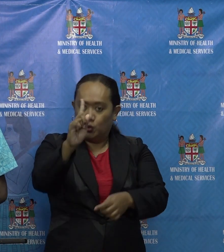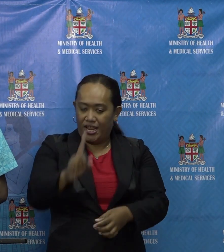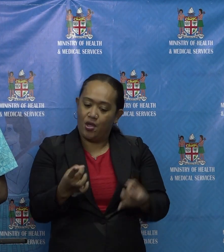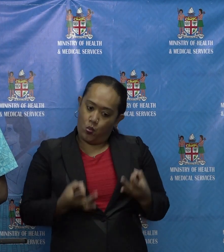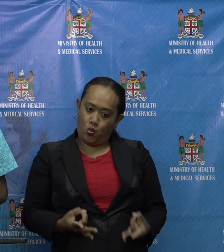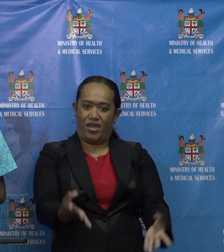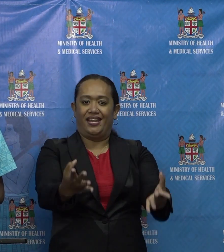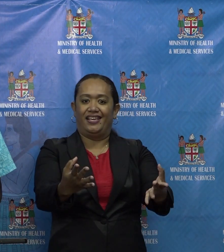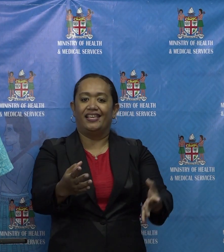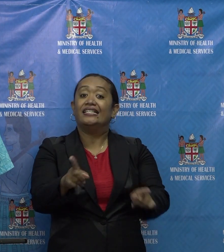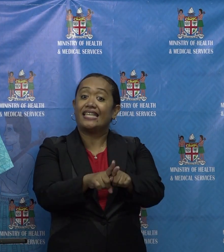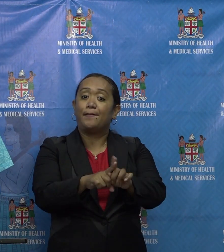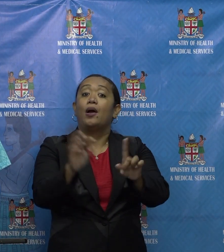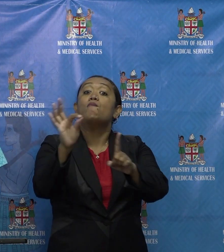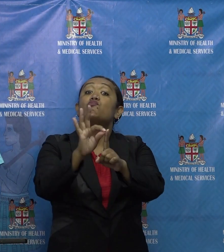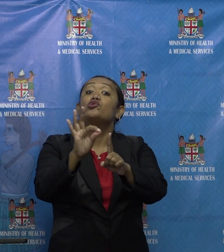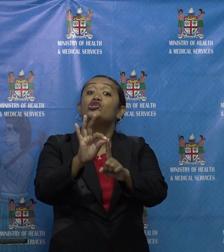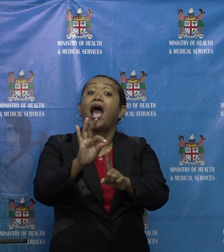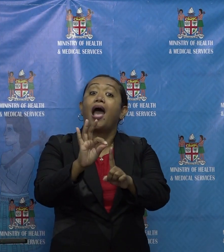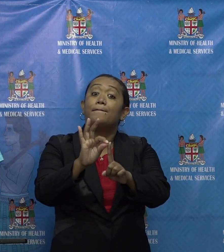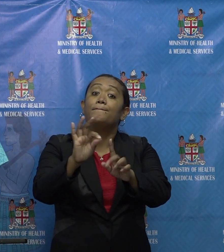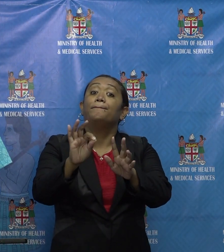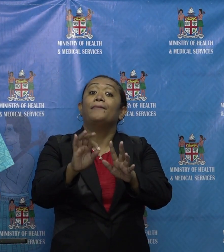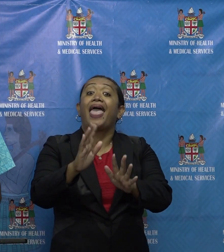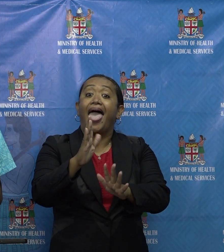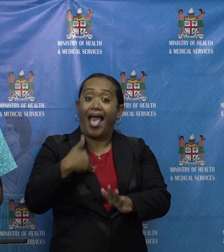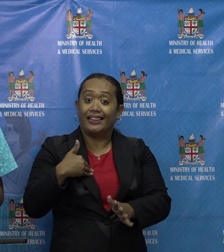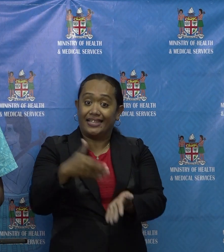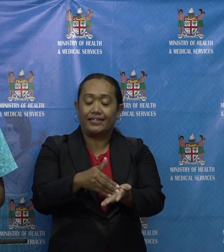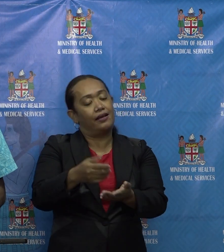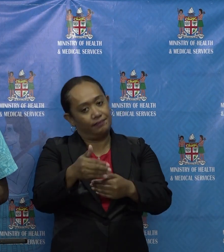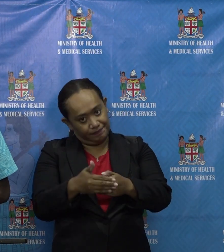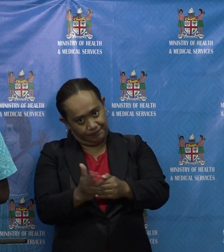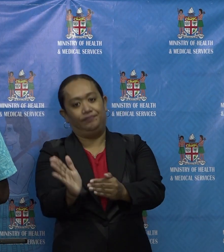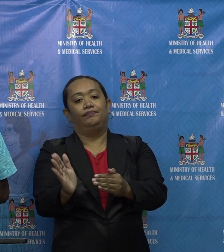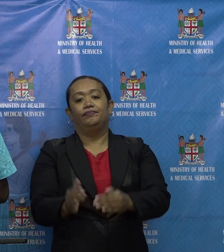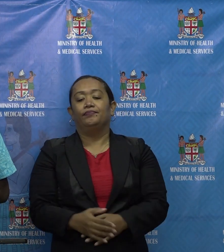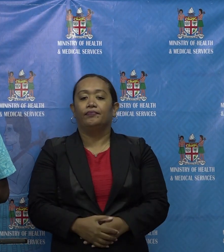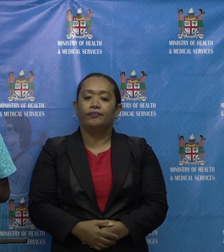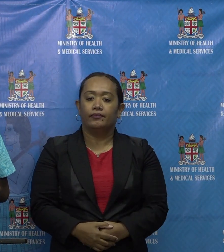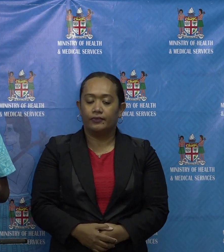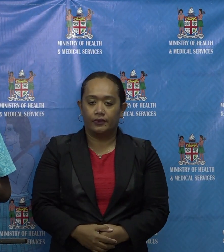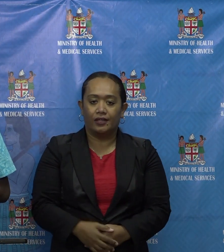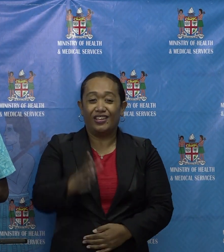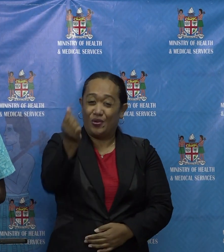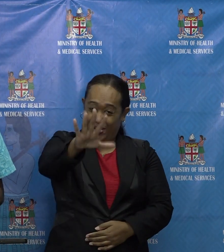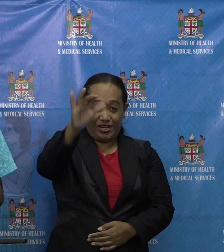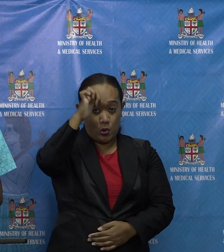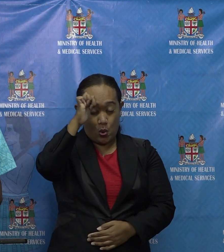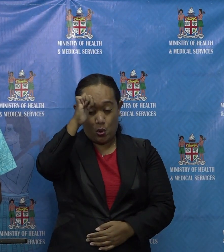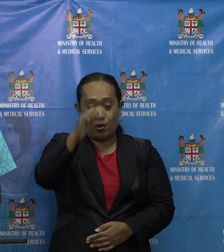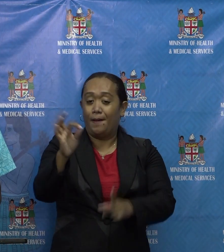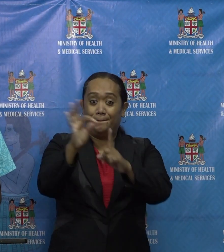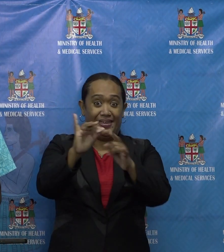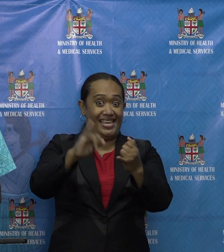Punjab's Health Centre services. As you've also known and stated by